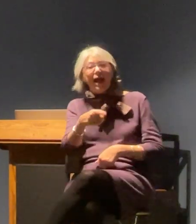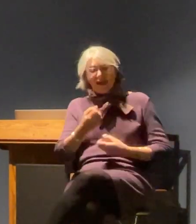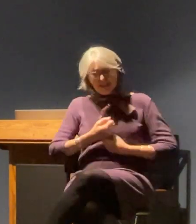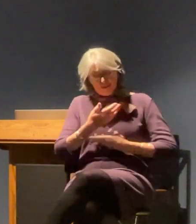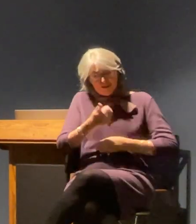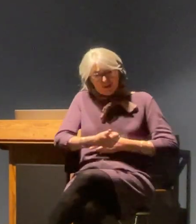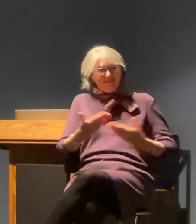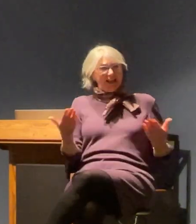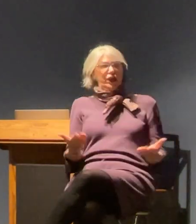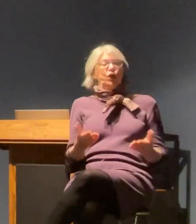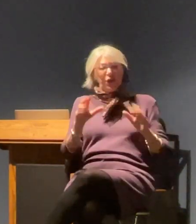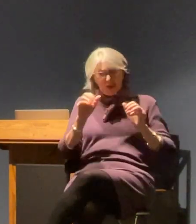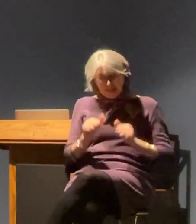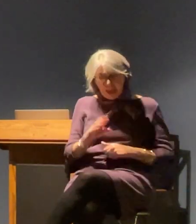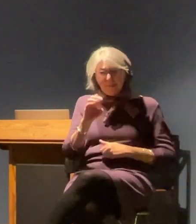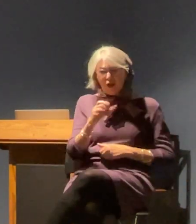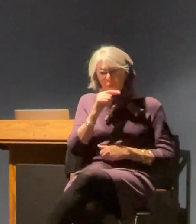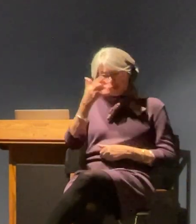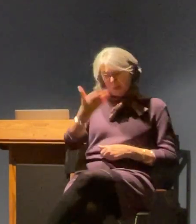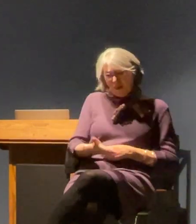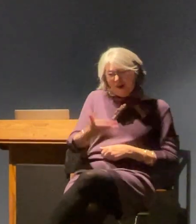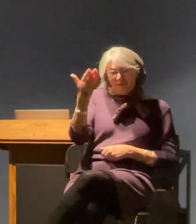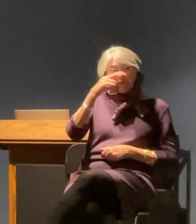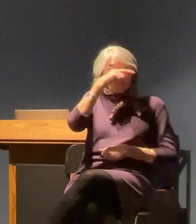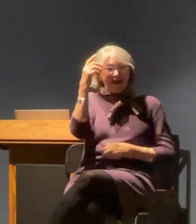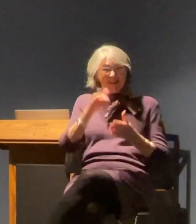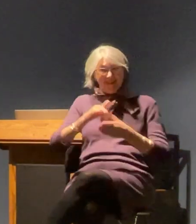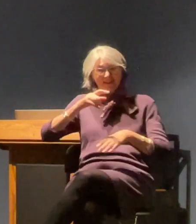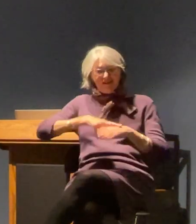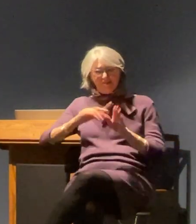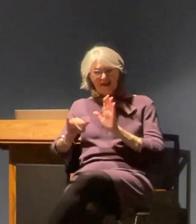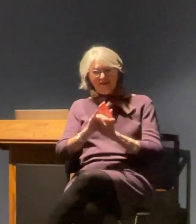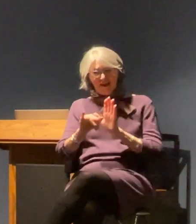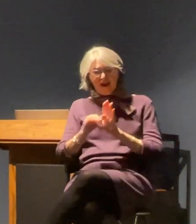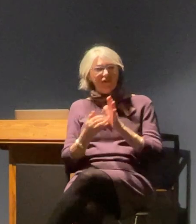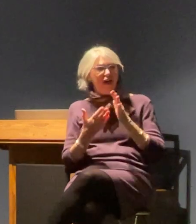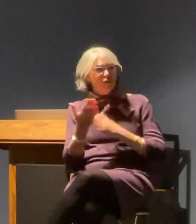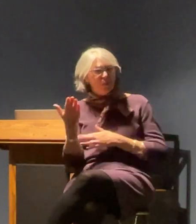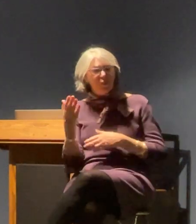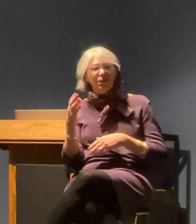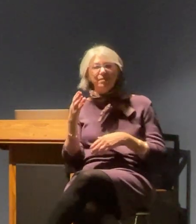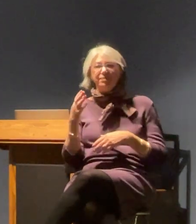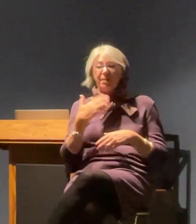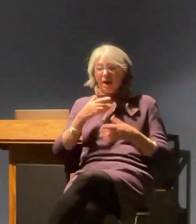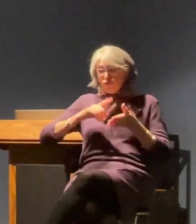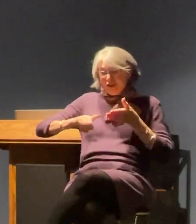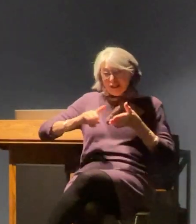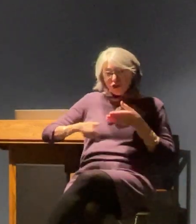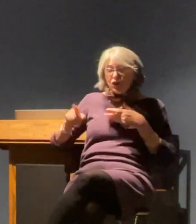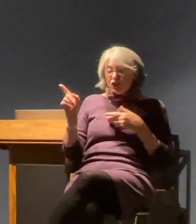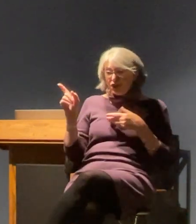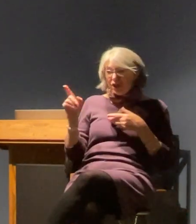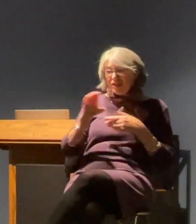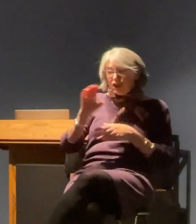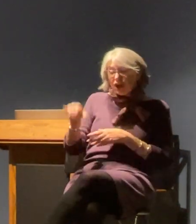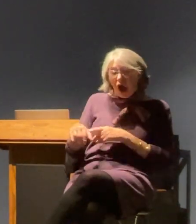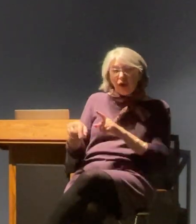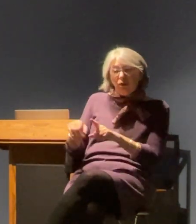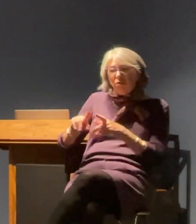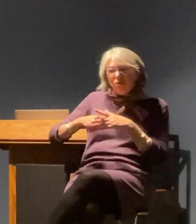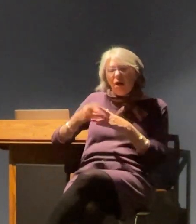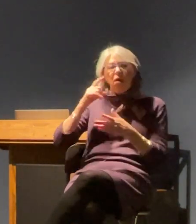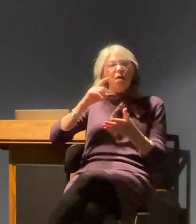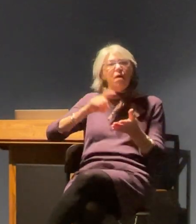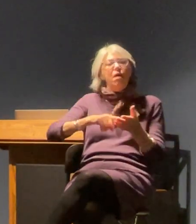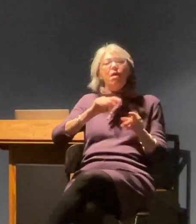express yourself. This is where you can be you. So blacks at the time identified through my research in Chicago, we start to